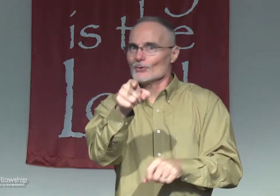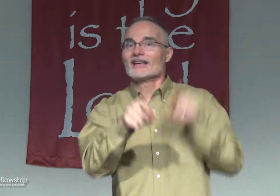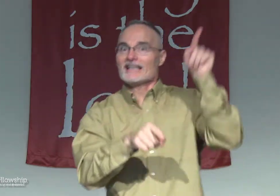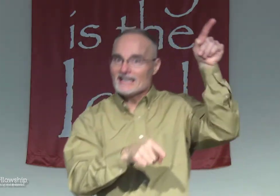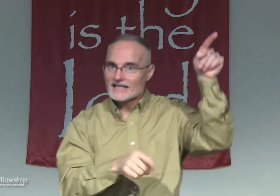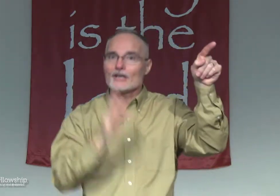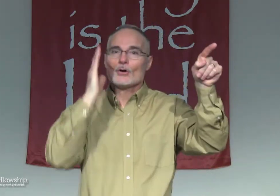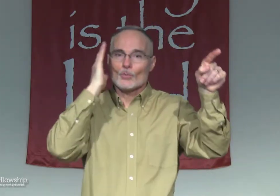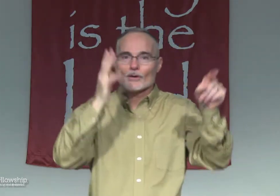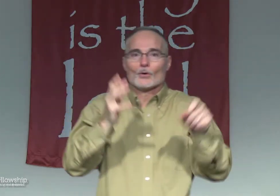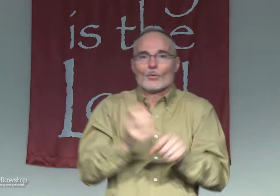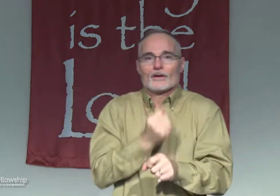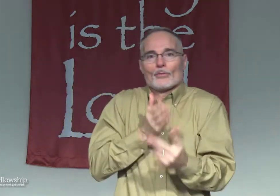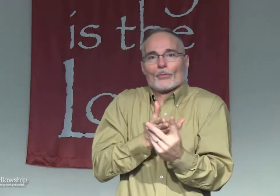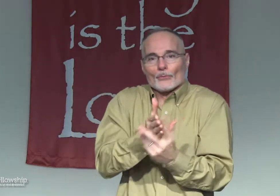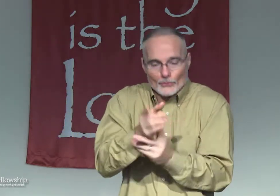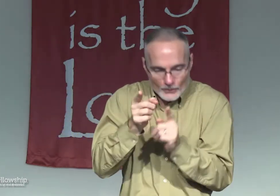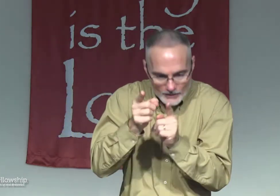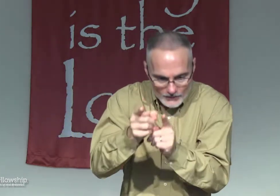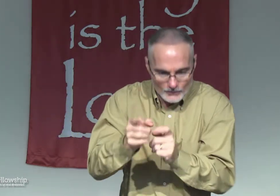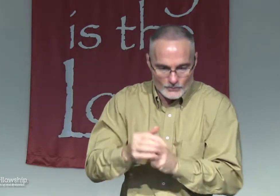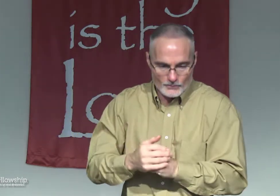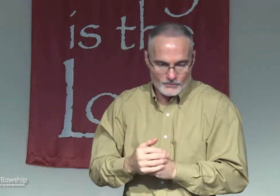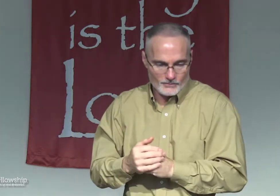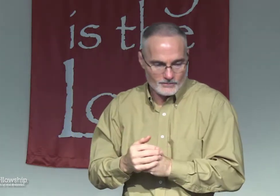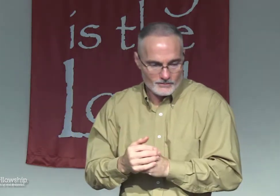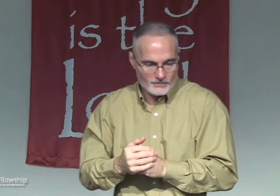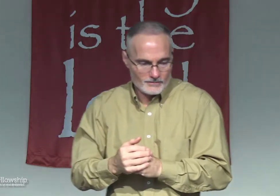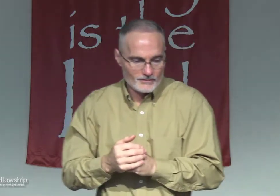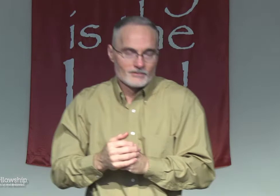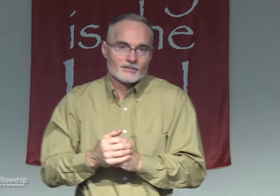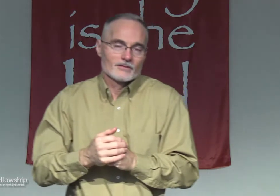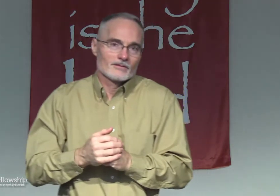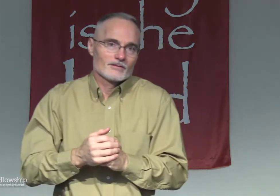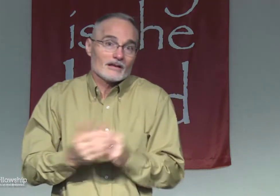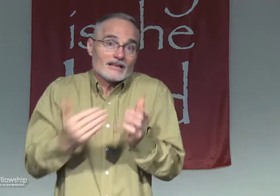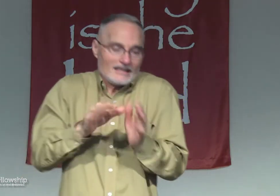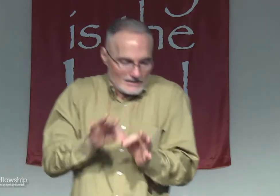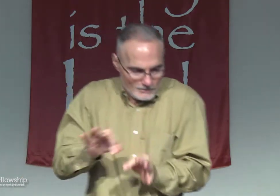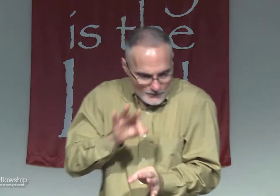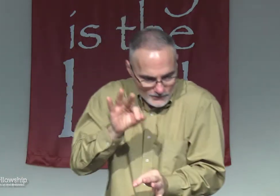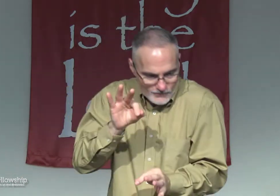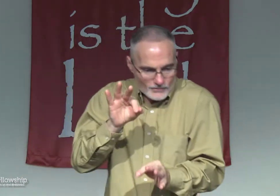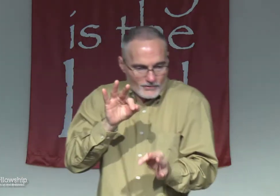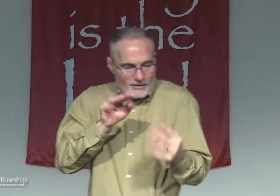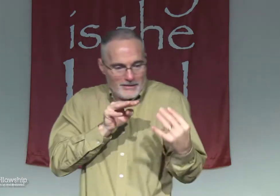Spirit, He will win. Not you. He will win through you.